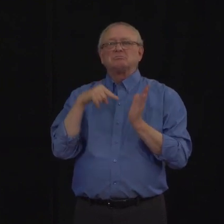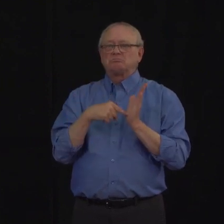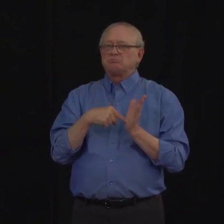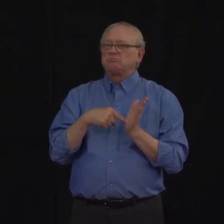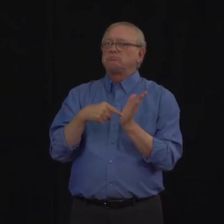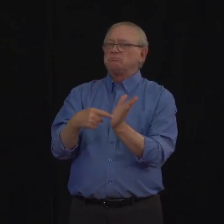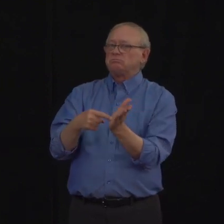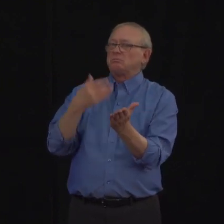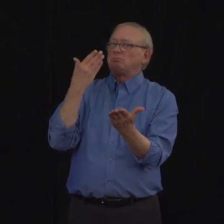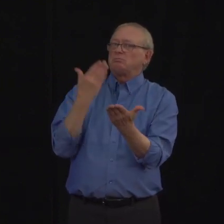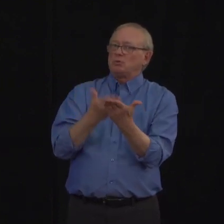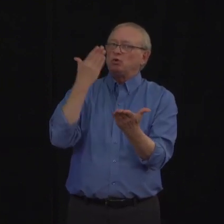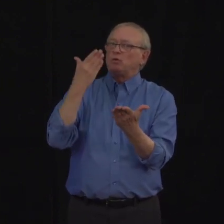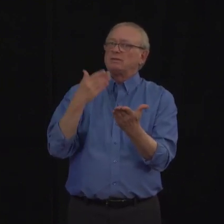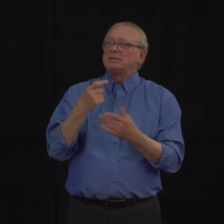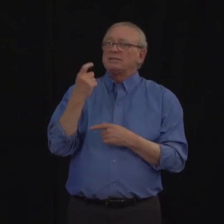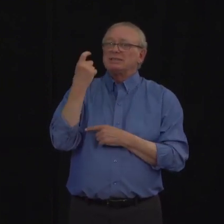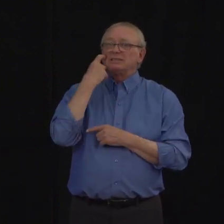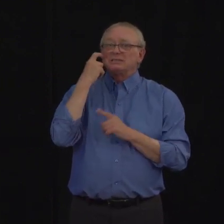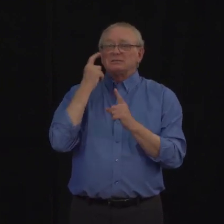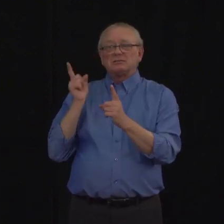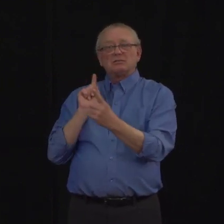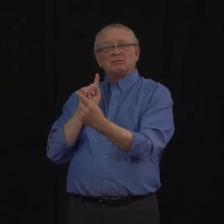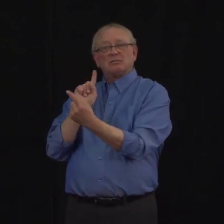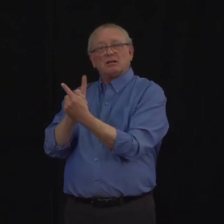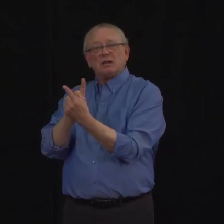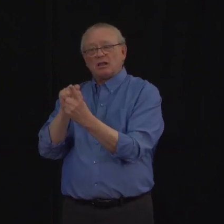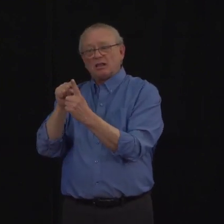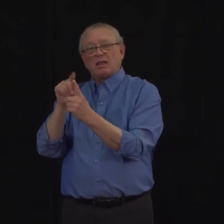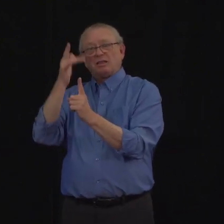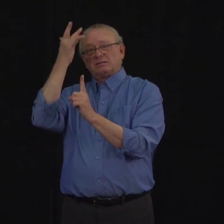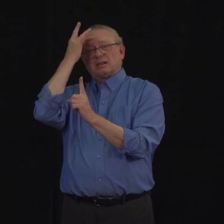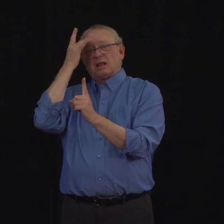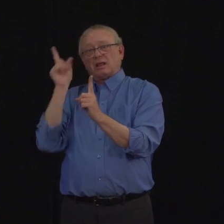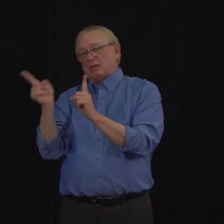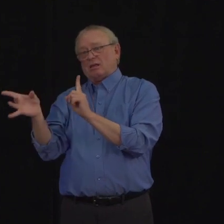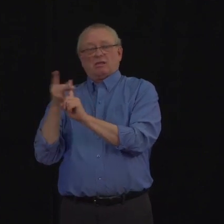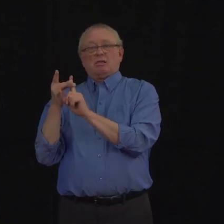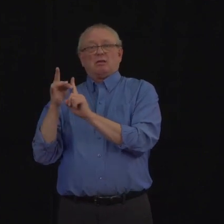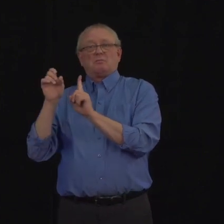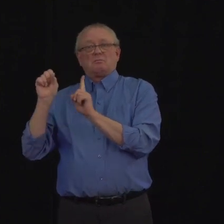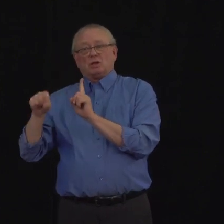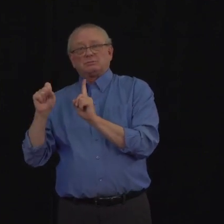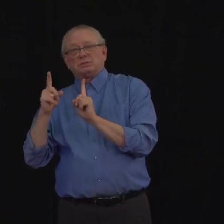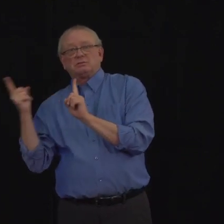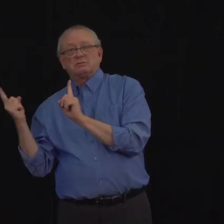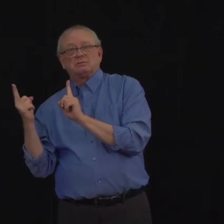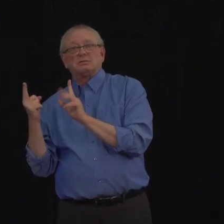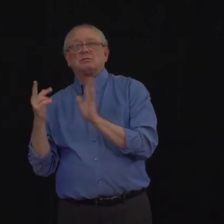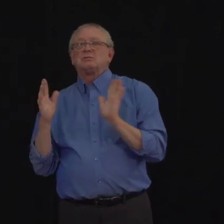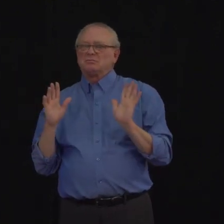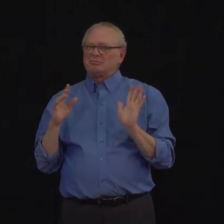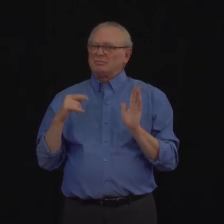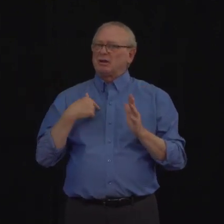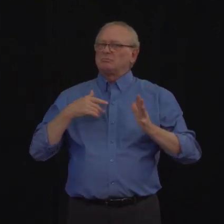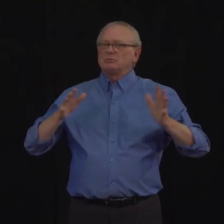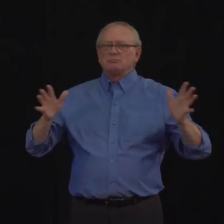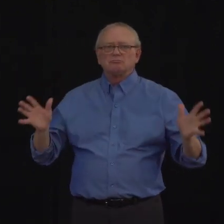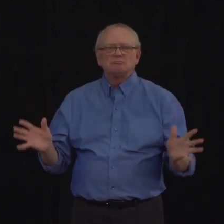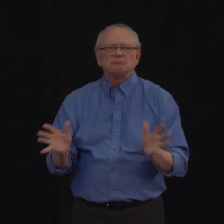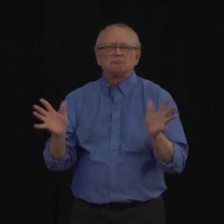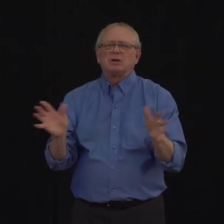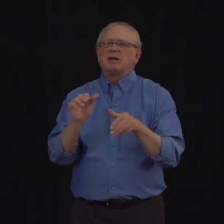I would encourage all Albertans who haven't already done so to download the AB Trace Together app, which can help our contact tracers in making things